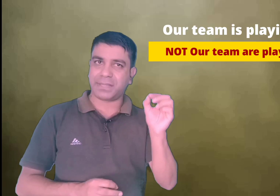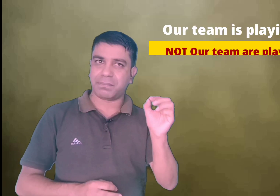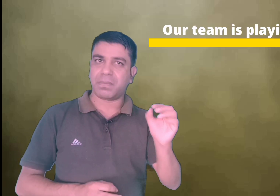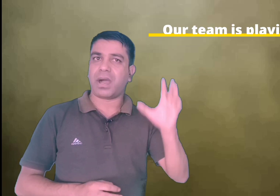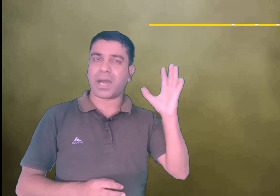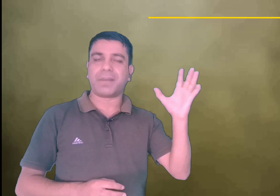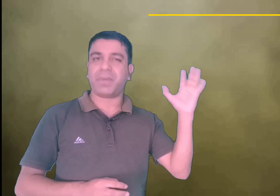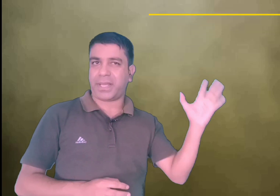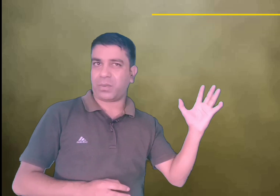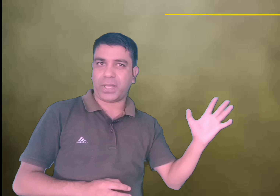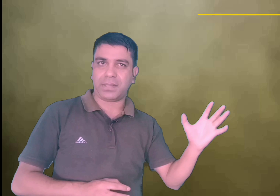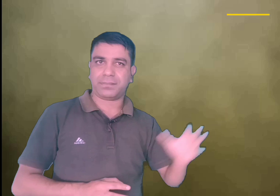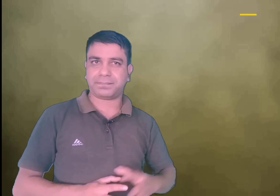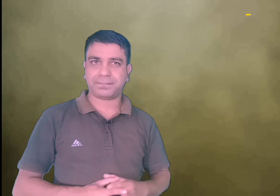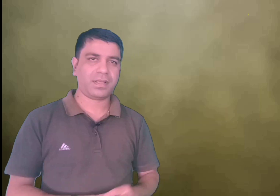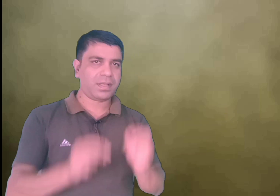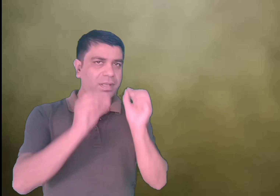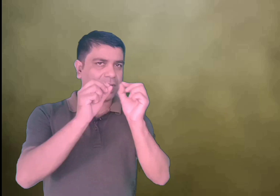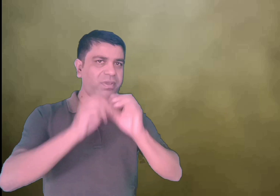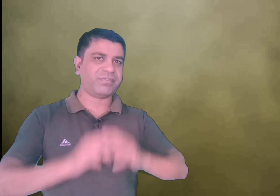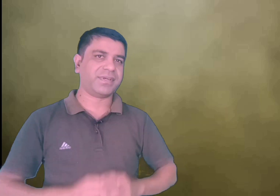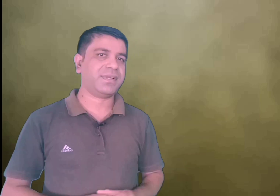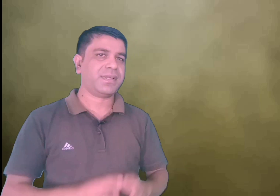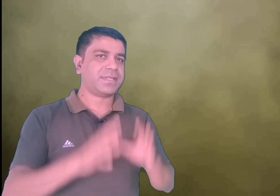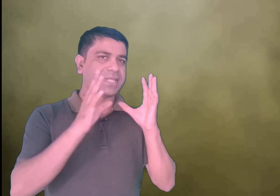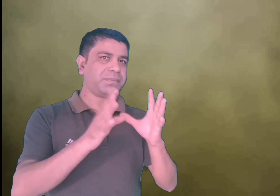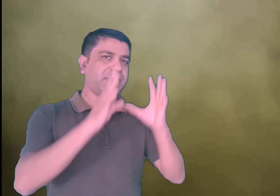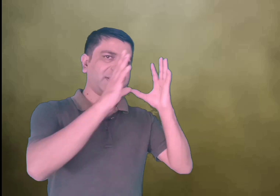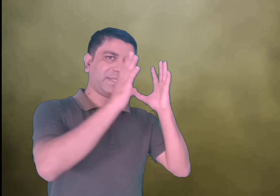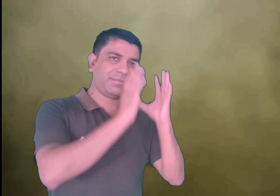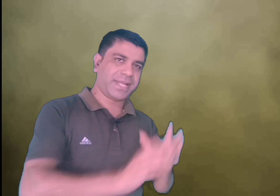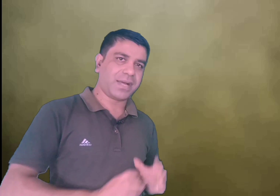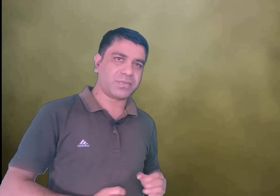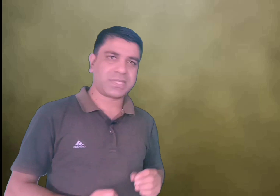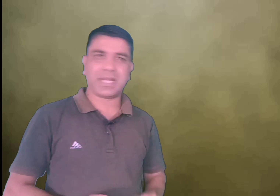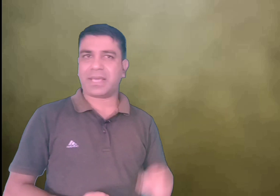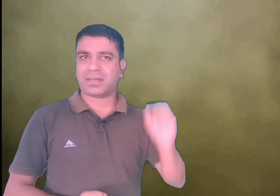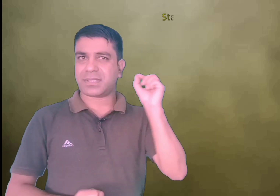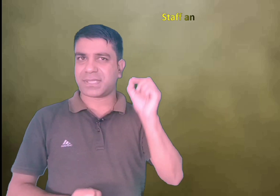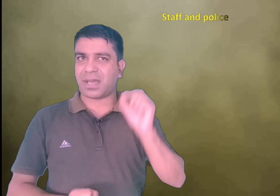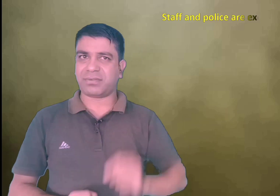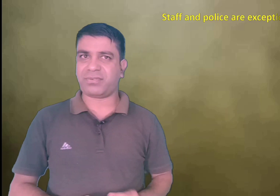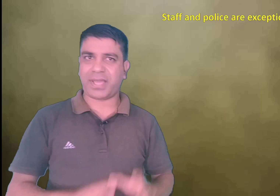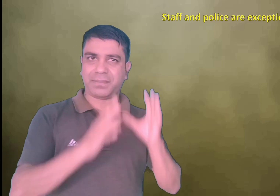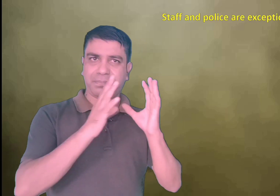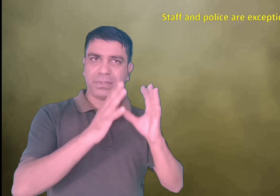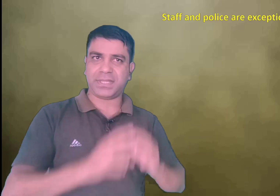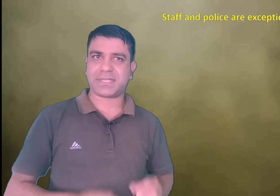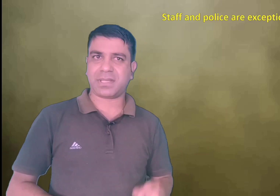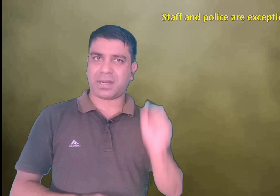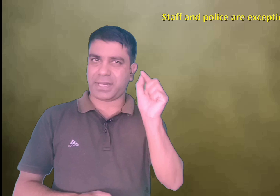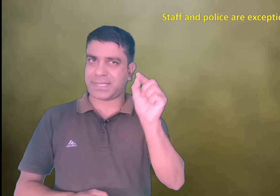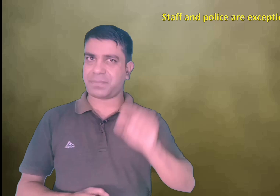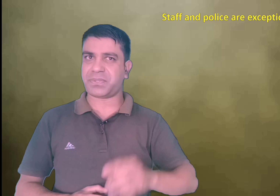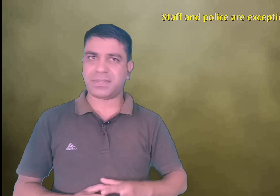team are playing well. However, some collective nouns like staff and police are